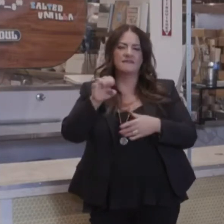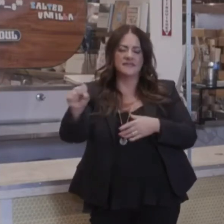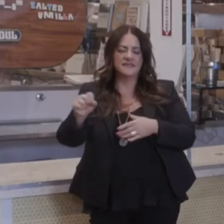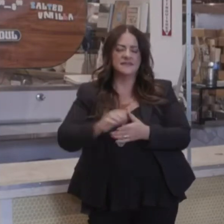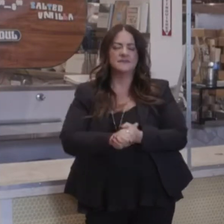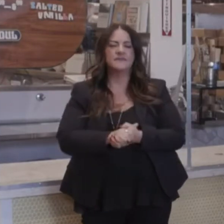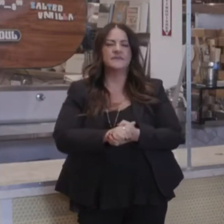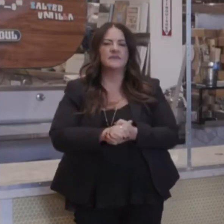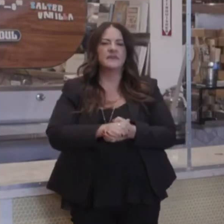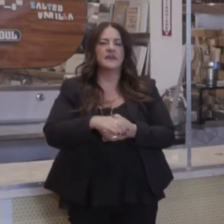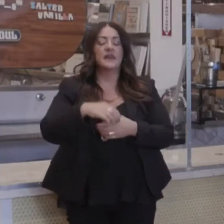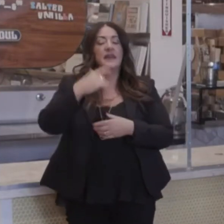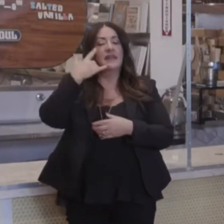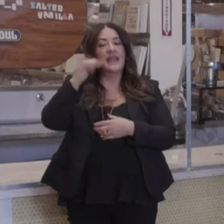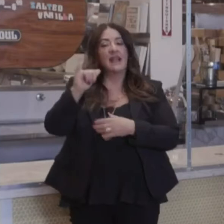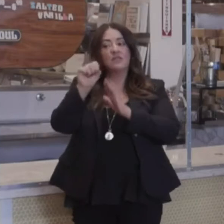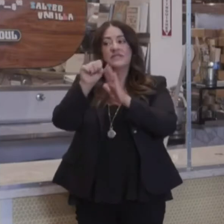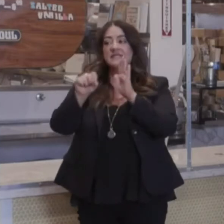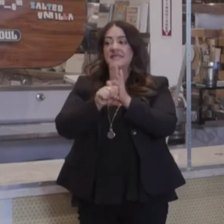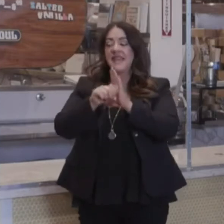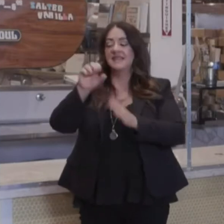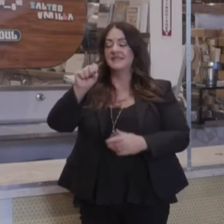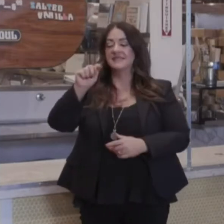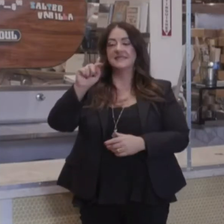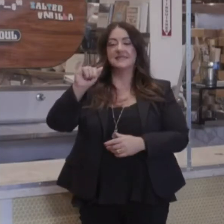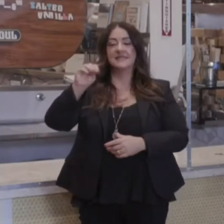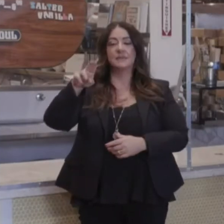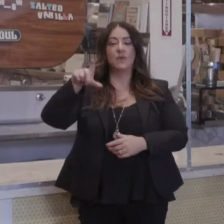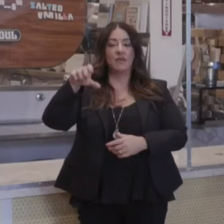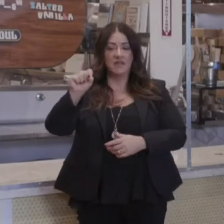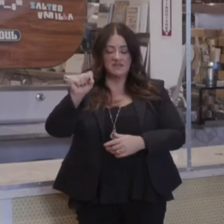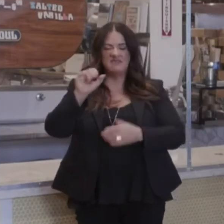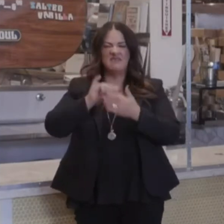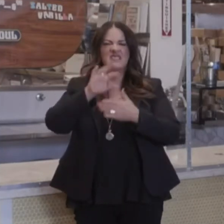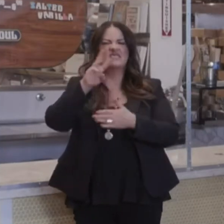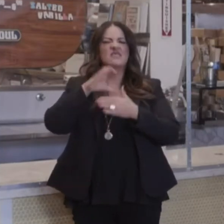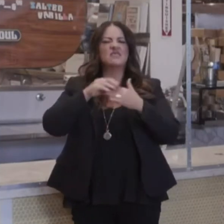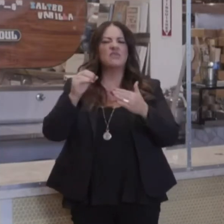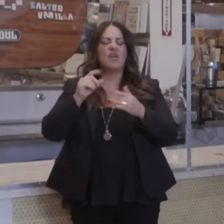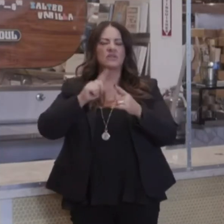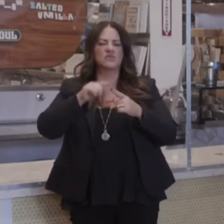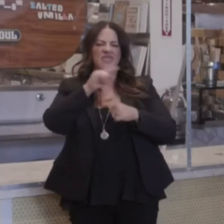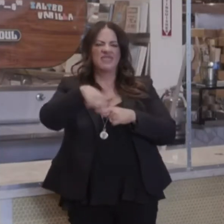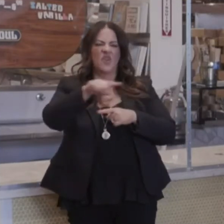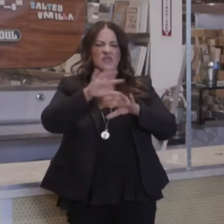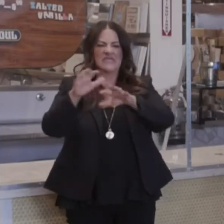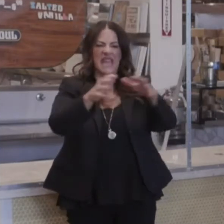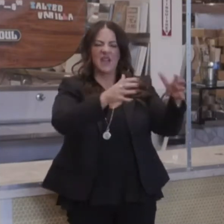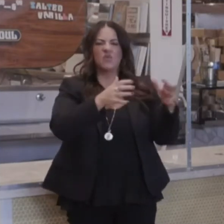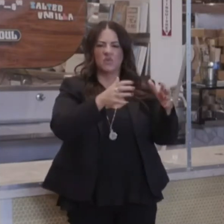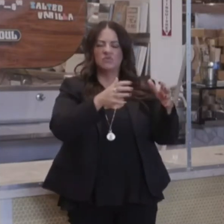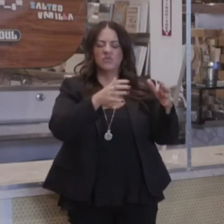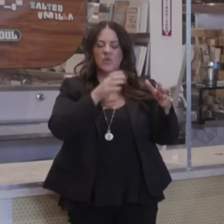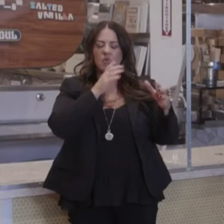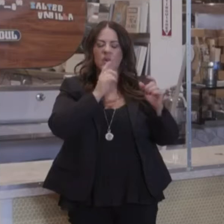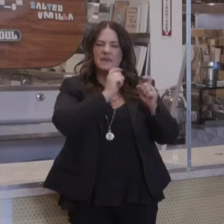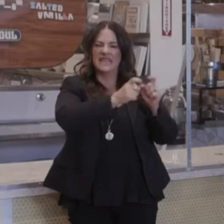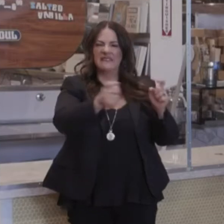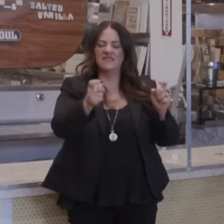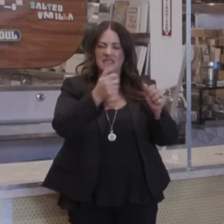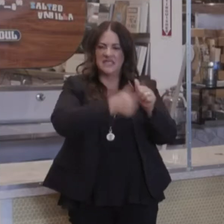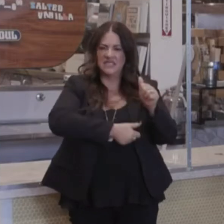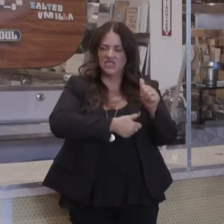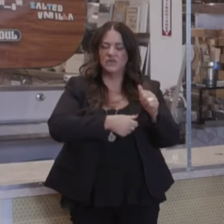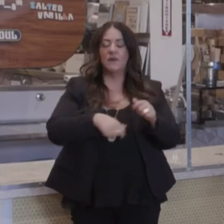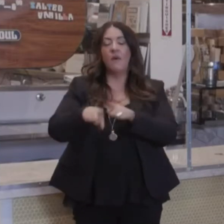The Golden State Stimulus is those dollars, that direct relief check of $600 to those categories I mentioned. And in addition to that, we're